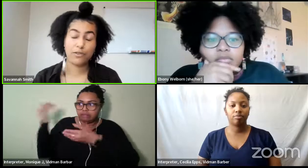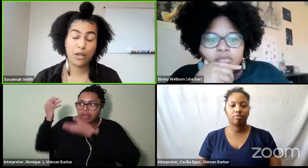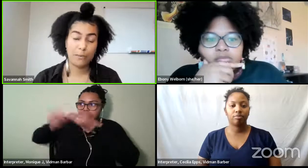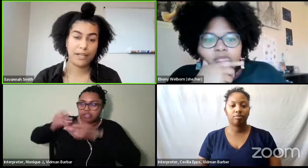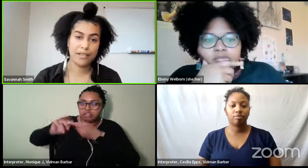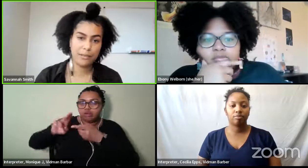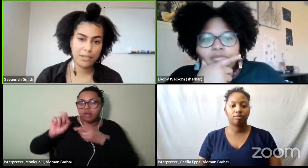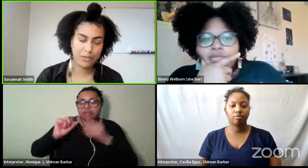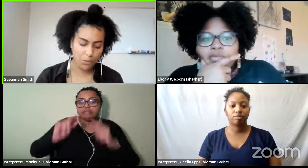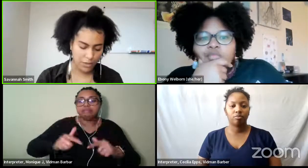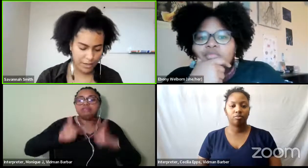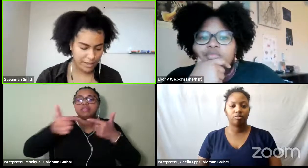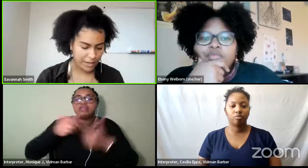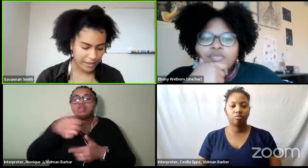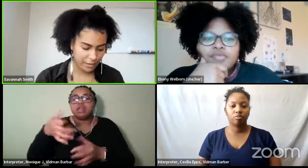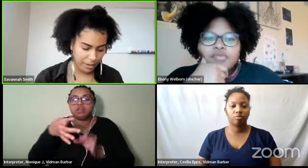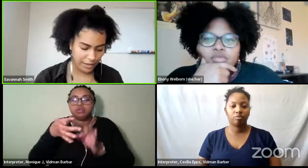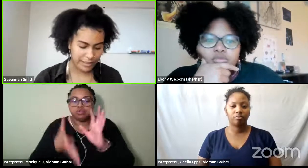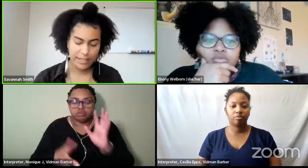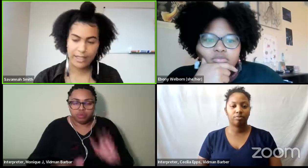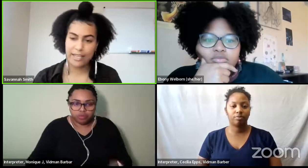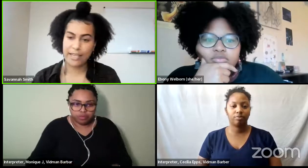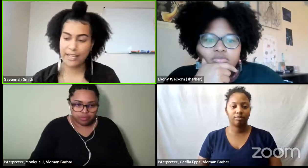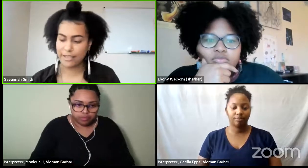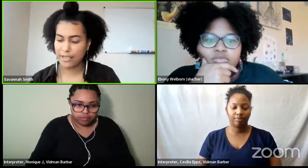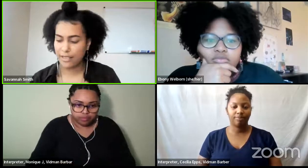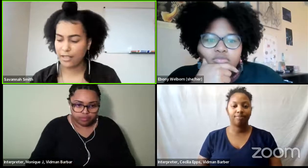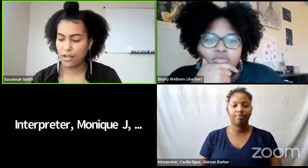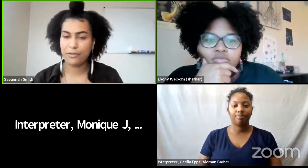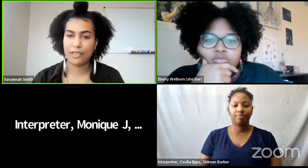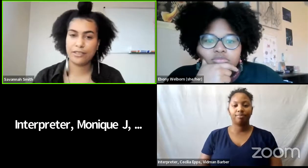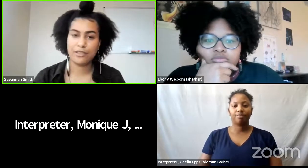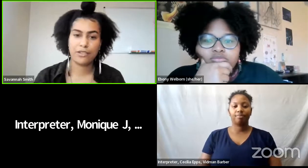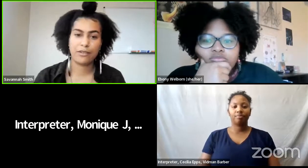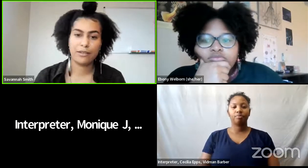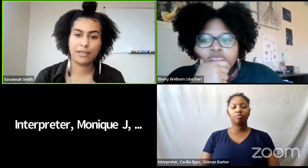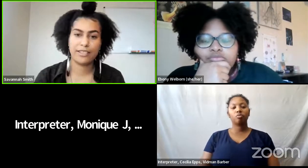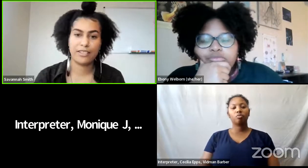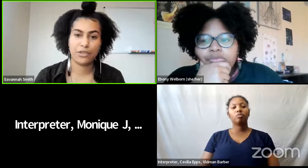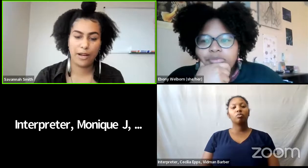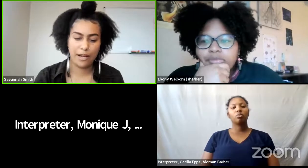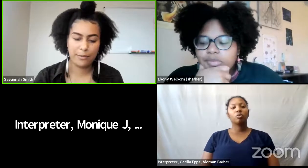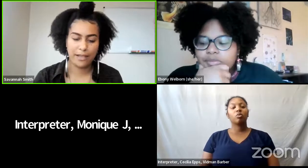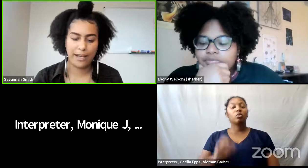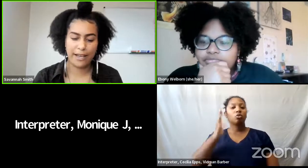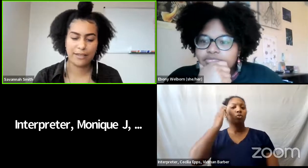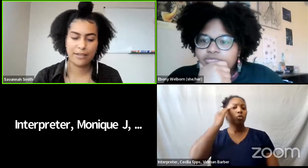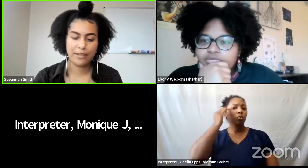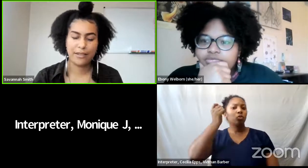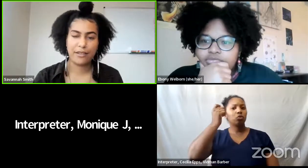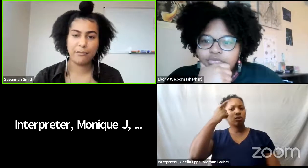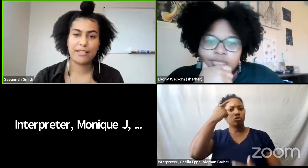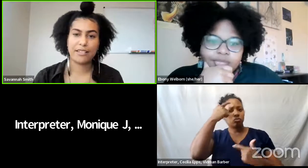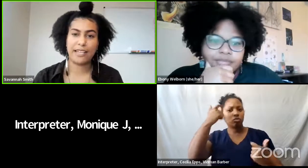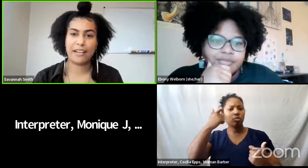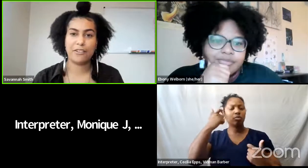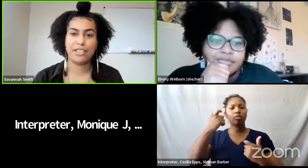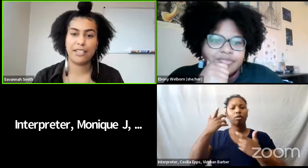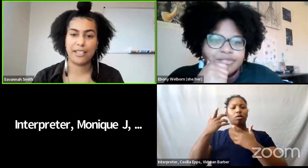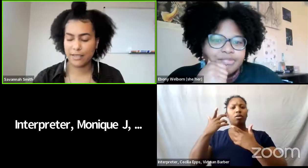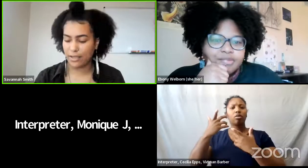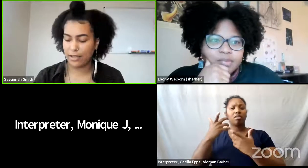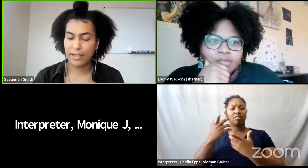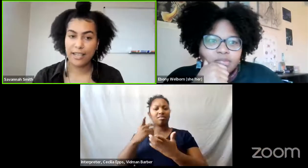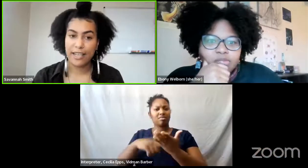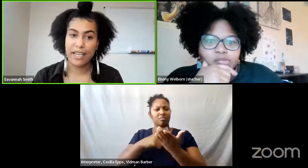know trauma to be stored in the body, and it often just gets described as basically